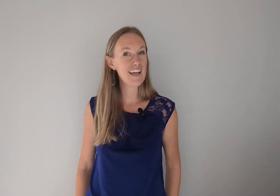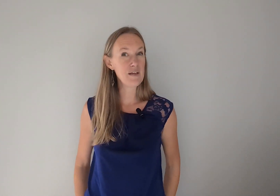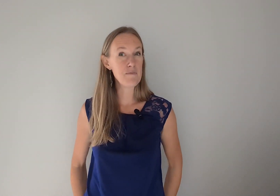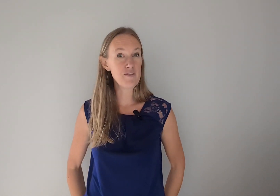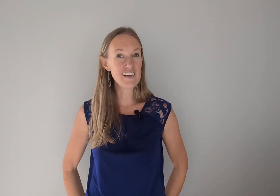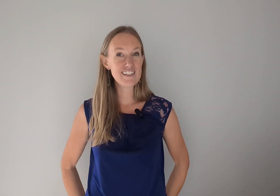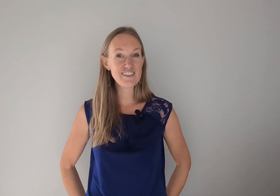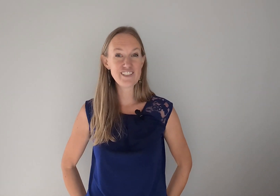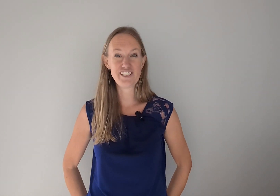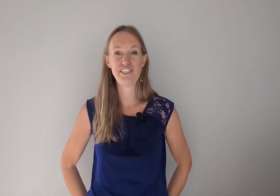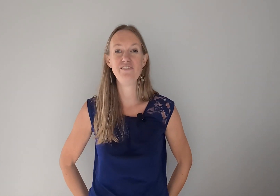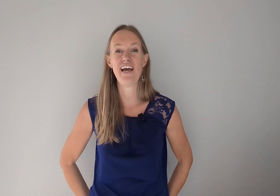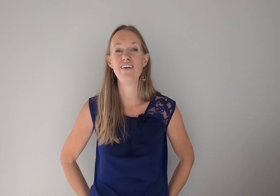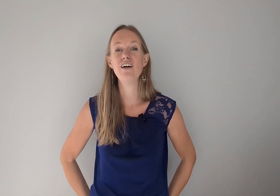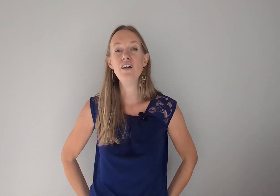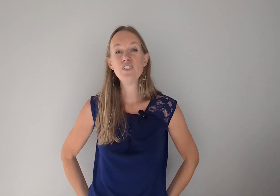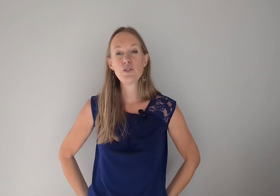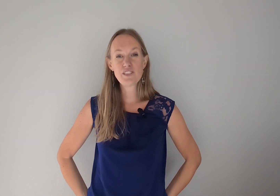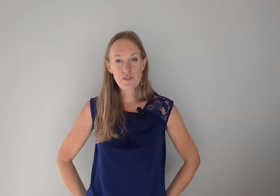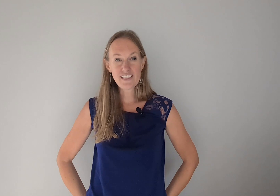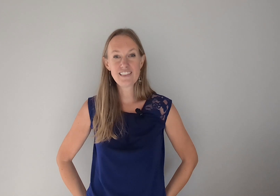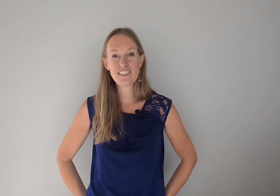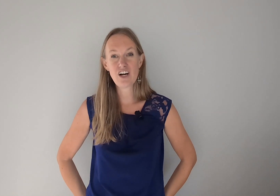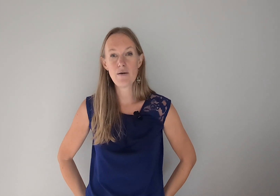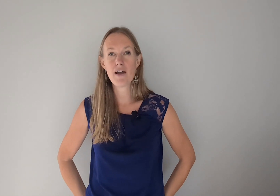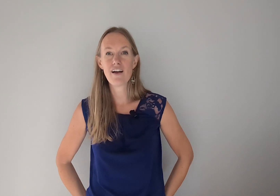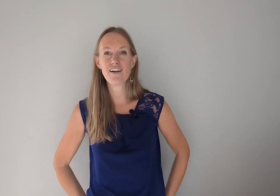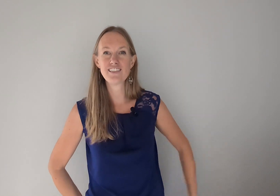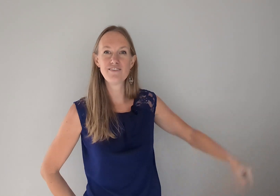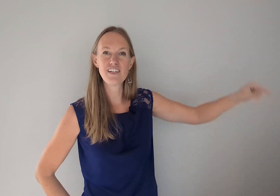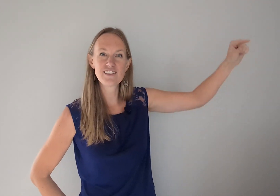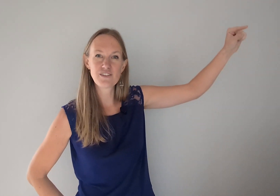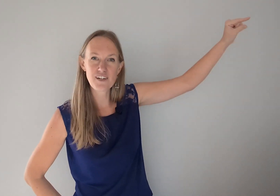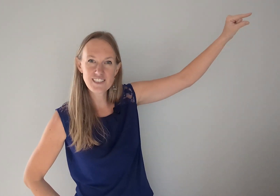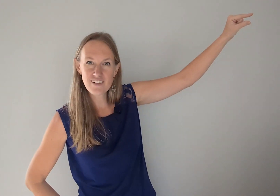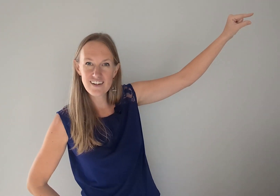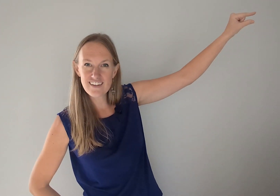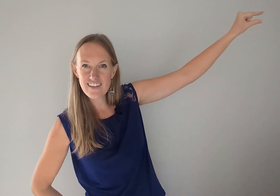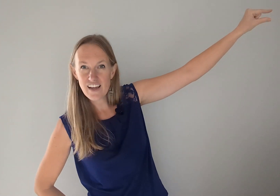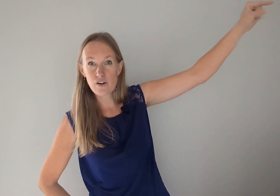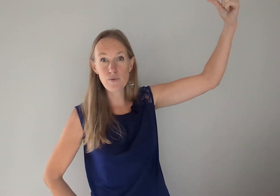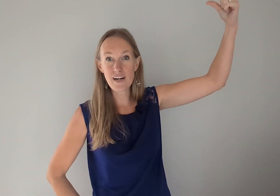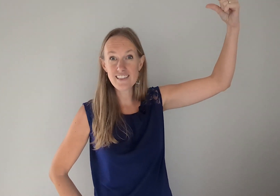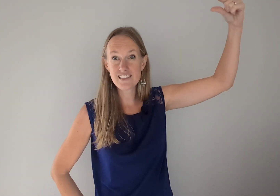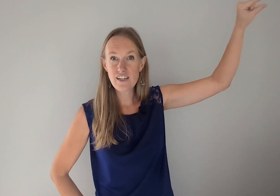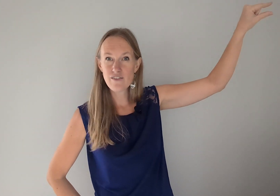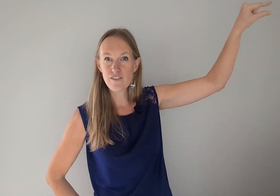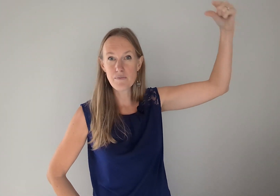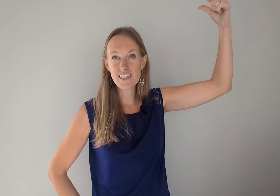Hey, moving on to verse 2 now. 'Twas grace that taught my heart to fear. So grace, we already learned that. Grace, flip that